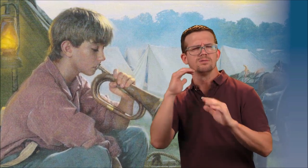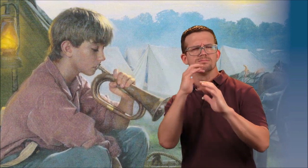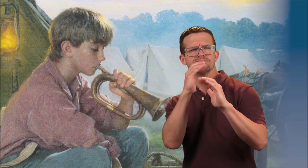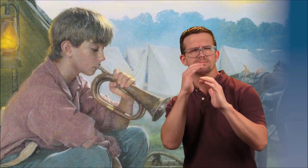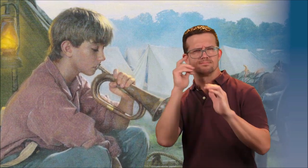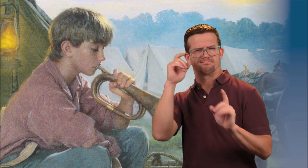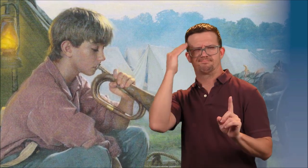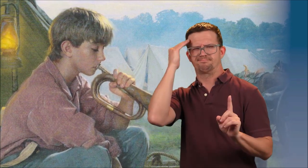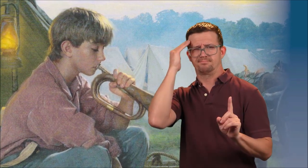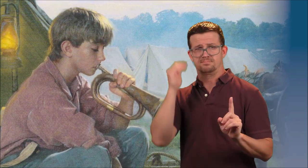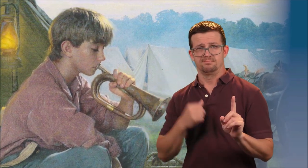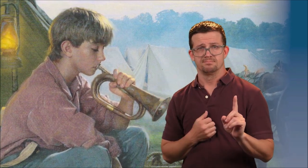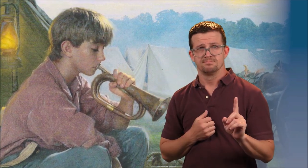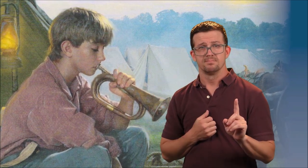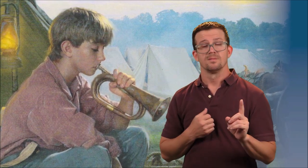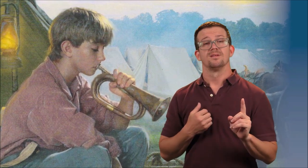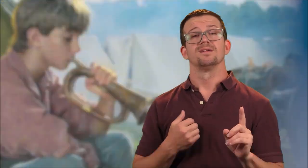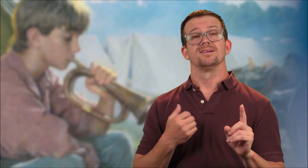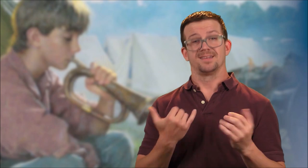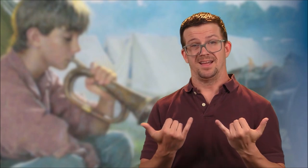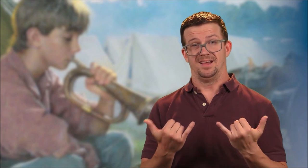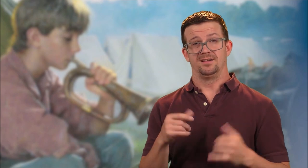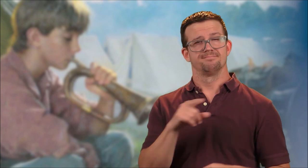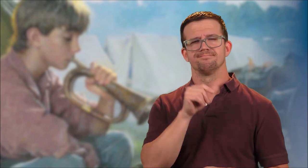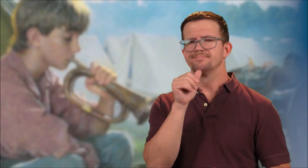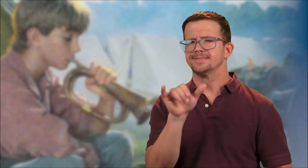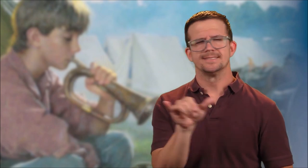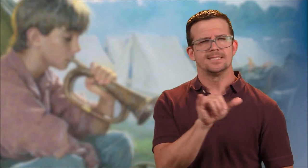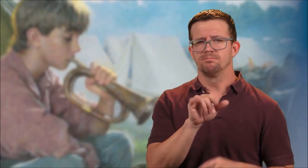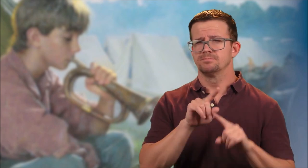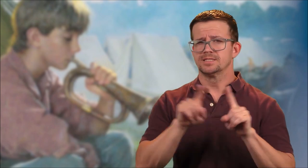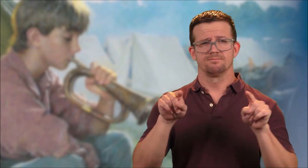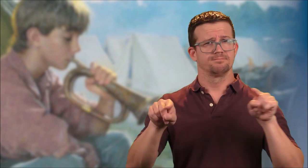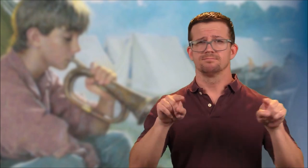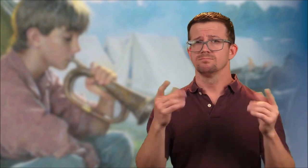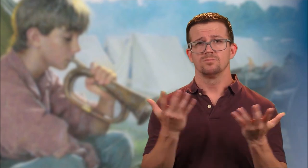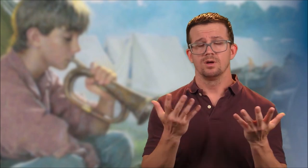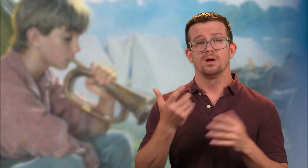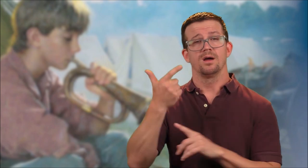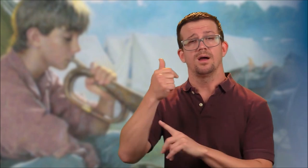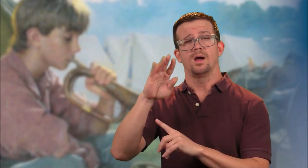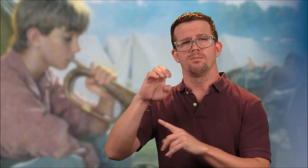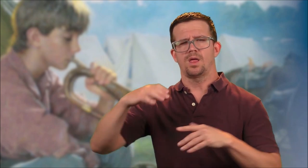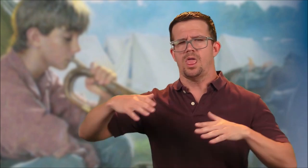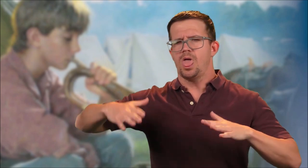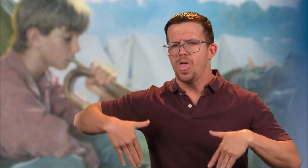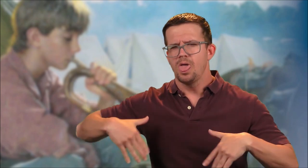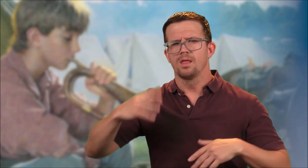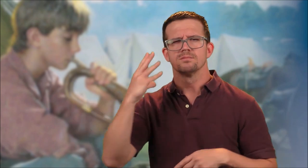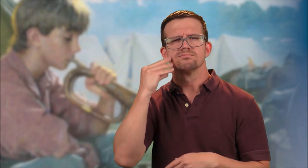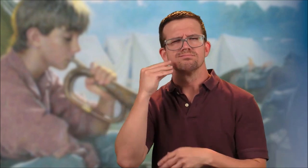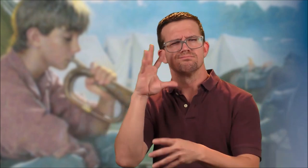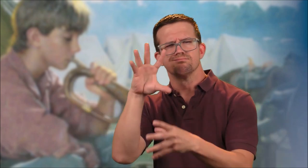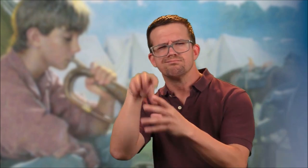And to make sure his regiment knew it was him, he put a little uplifting lit in each one.